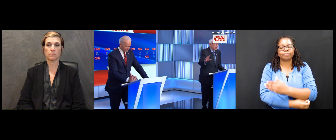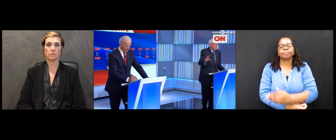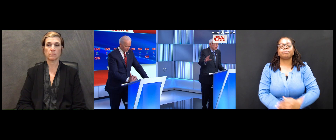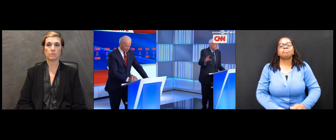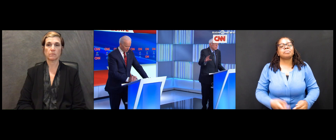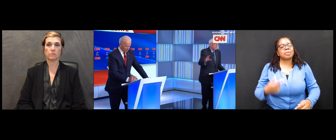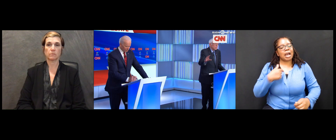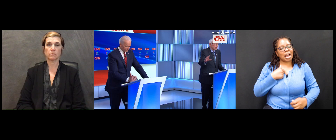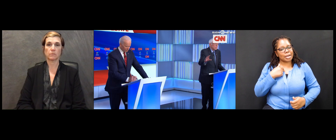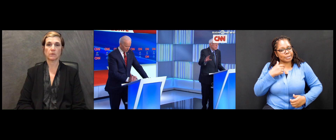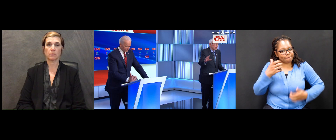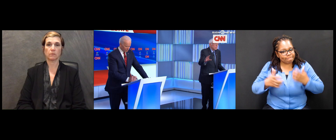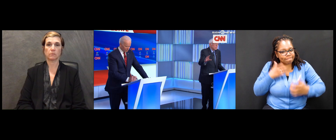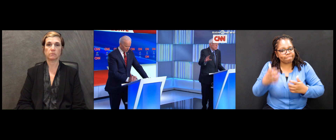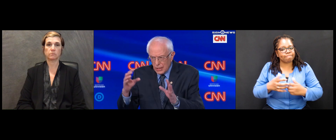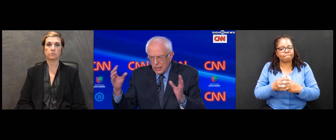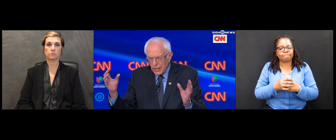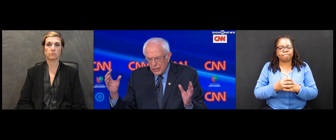aggressively